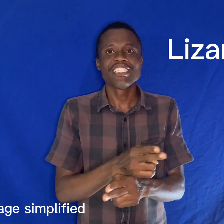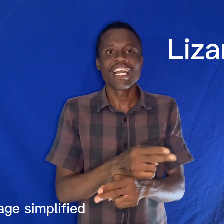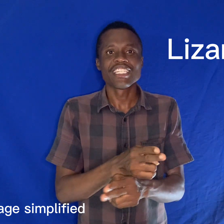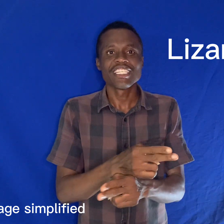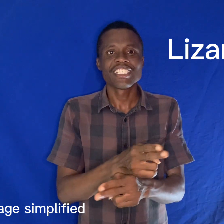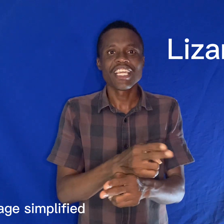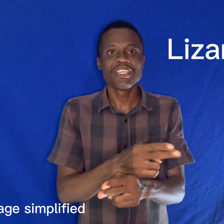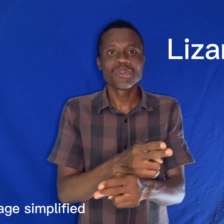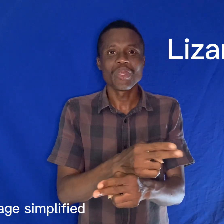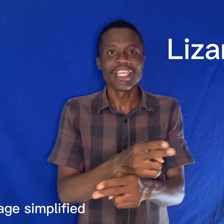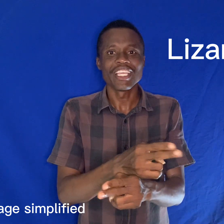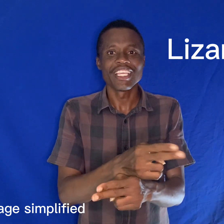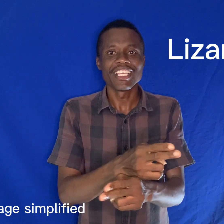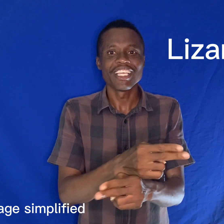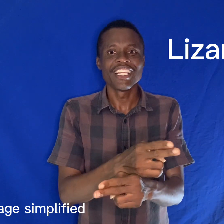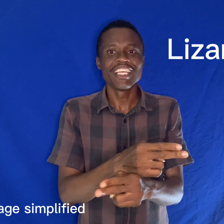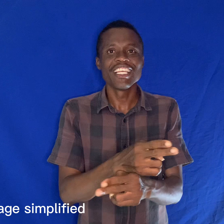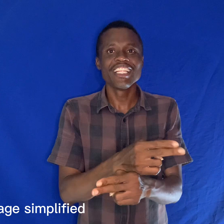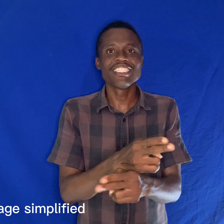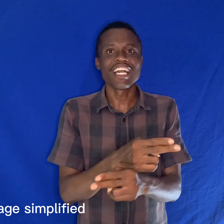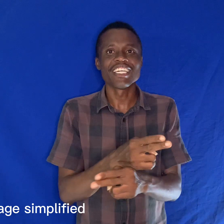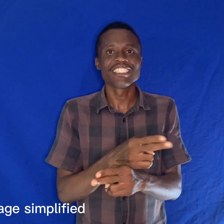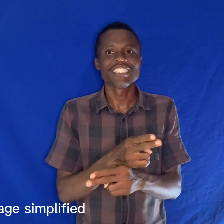Lizard is signed this way. Lizard.